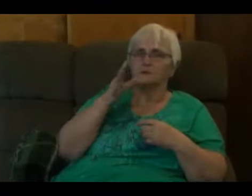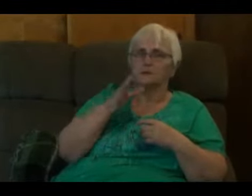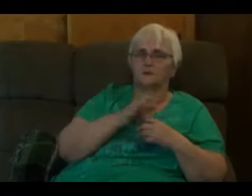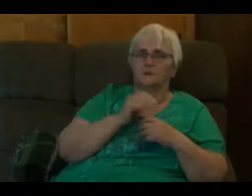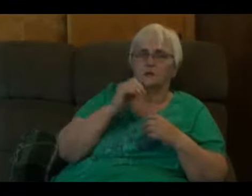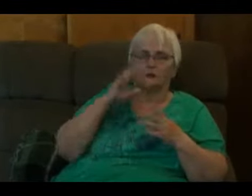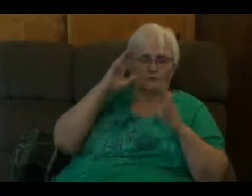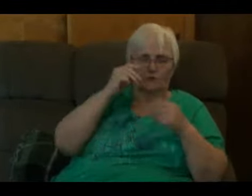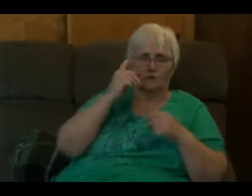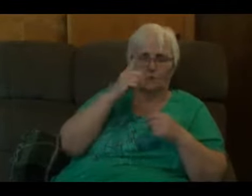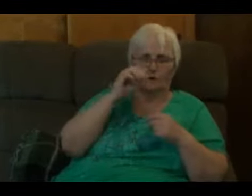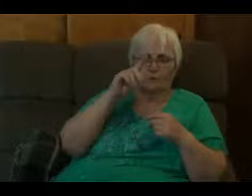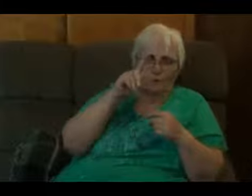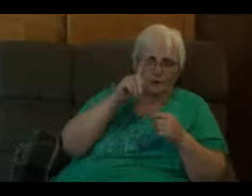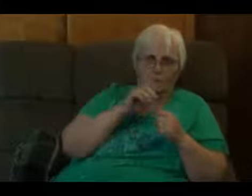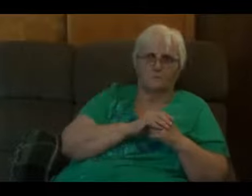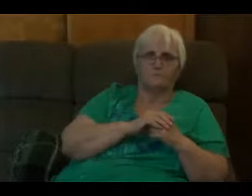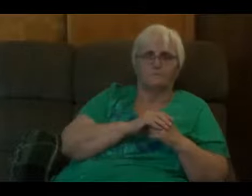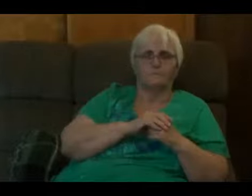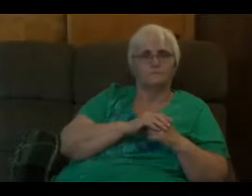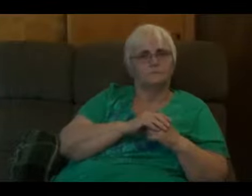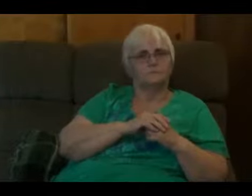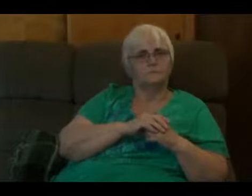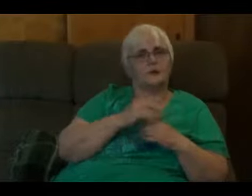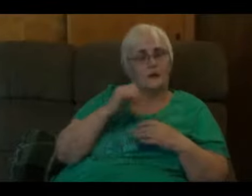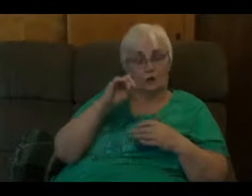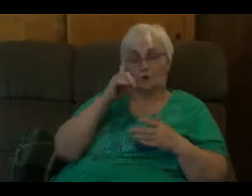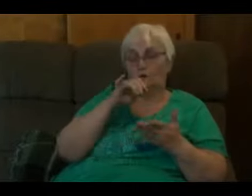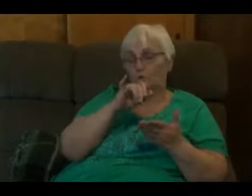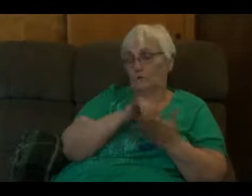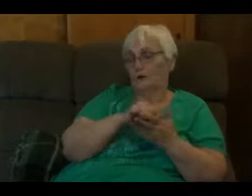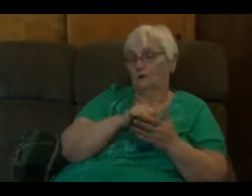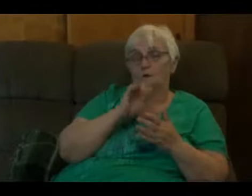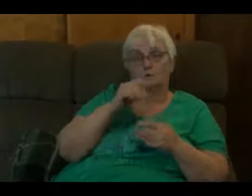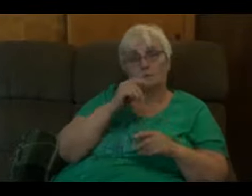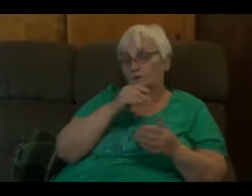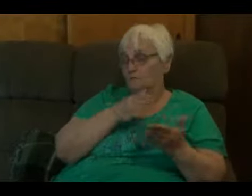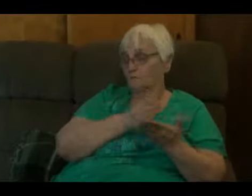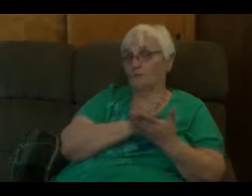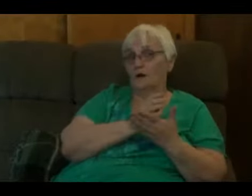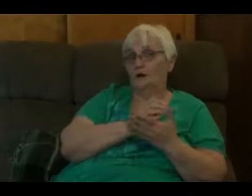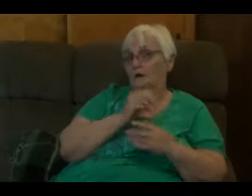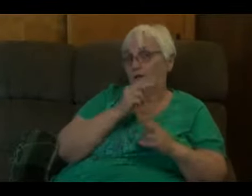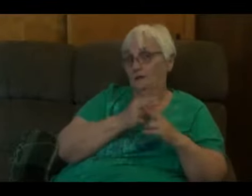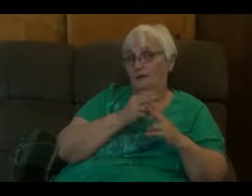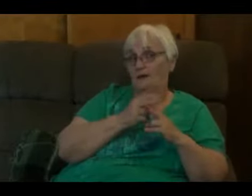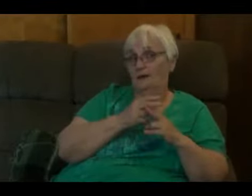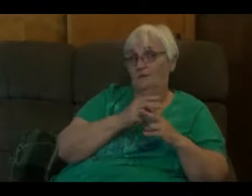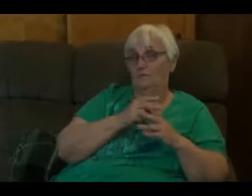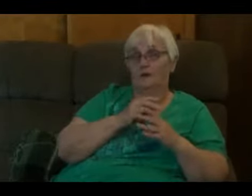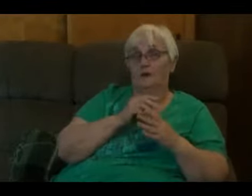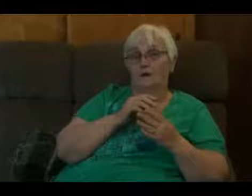Confusion 101. Now, they could do that, and they would be right in the title and the curriculum.